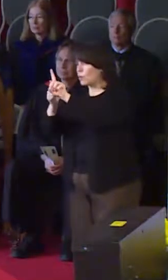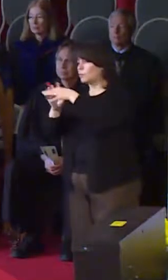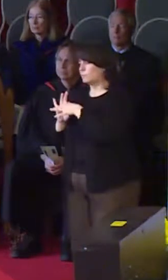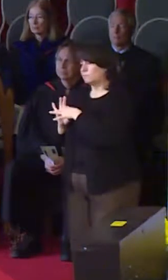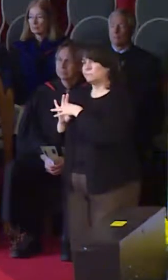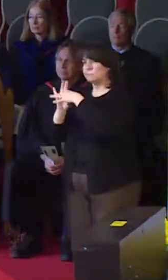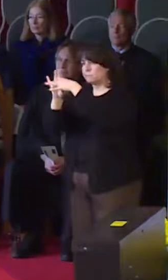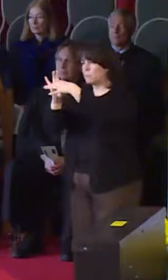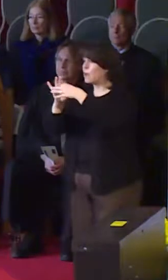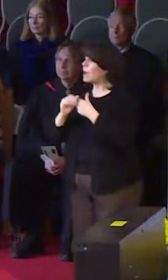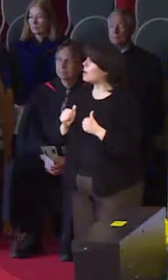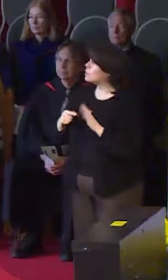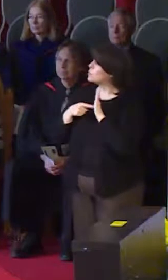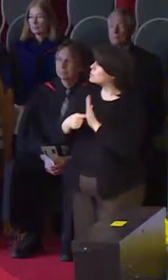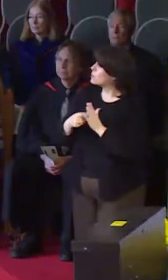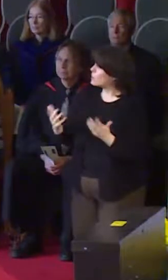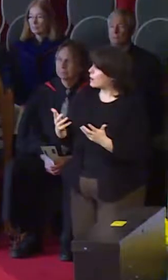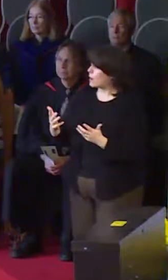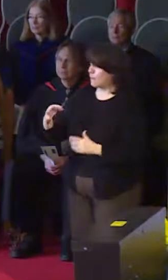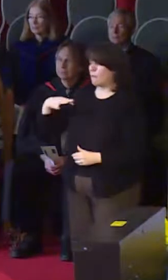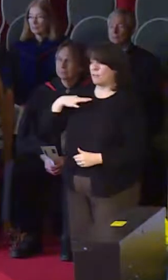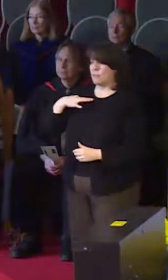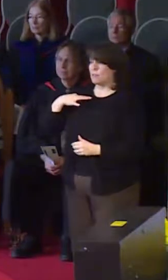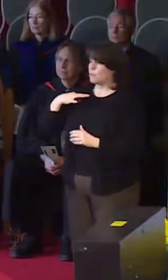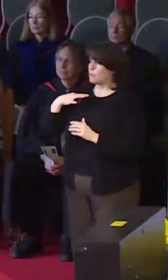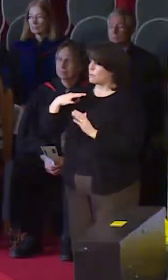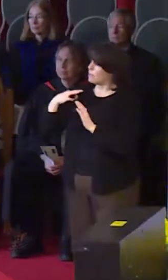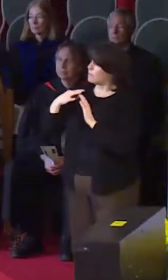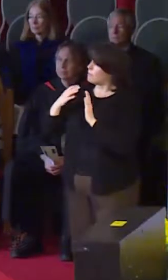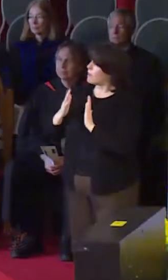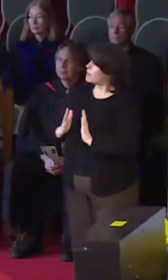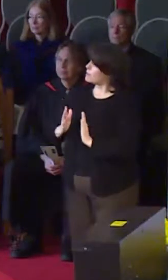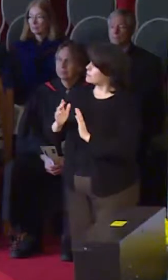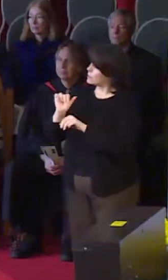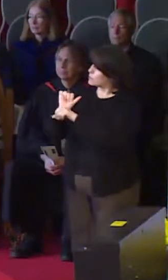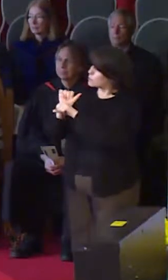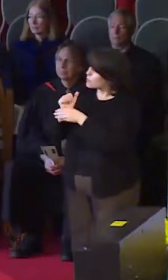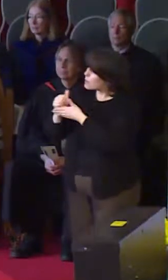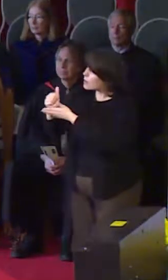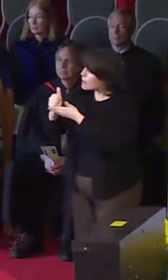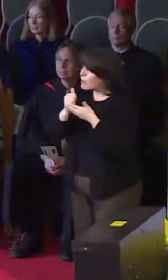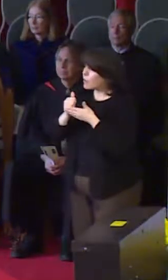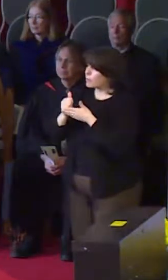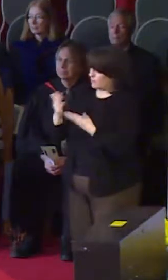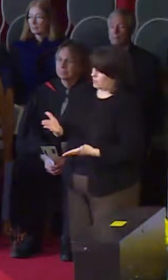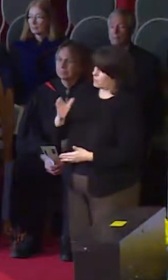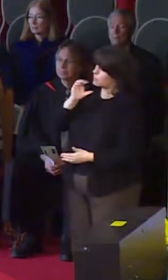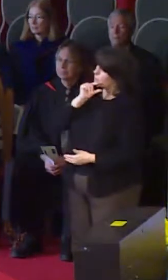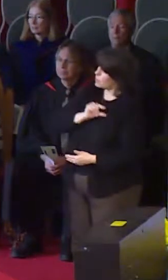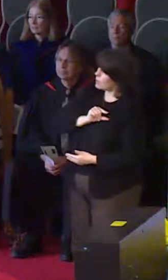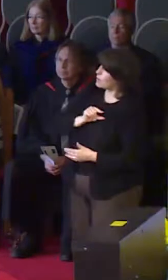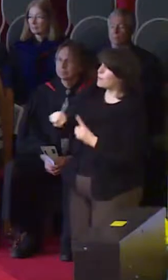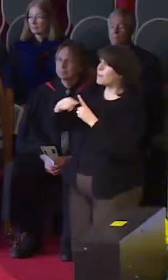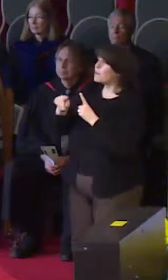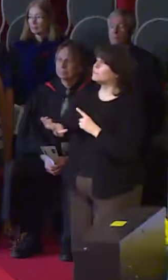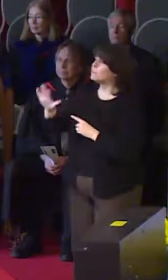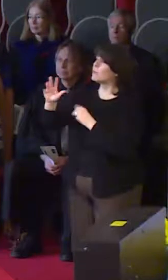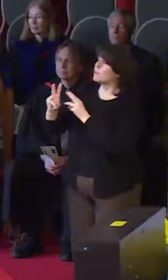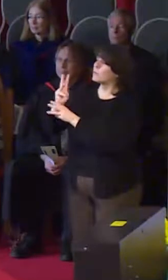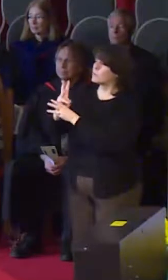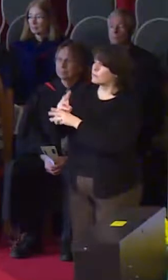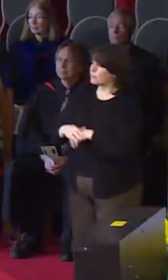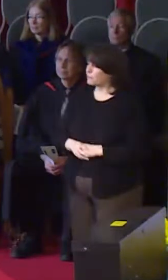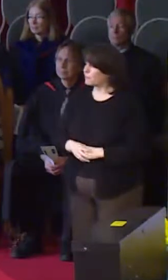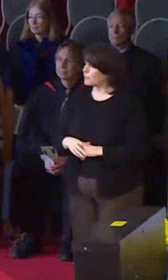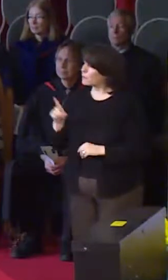it's demonstrated, I believe, through our volunteer work across this great city of Guelph and right around the world. How and what you choose to explore